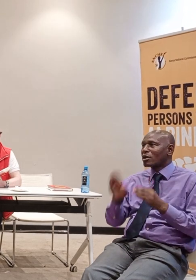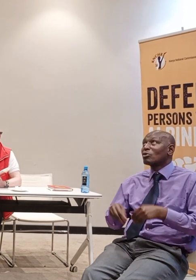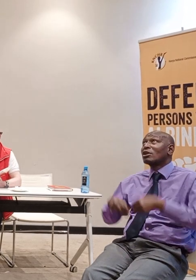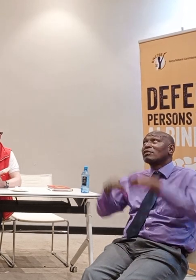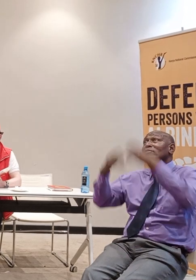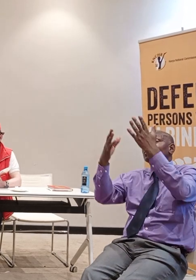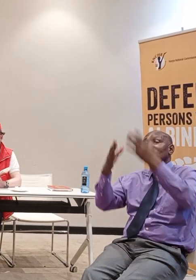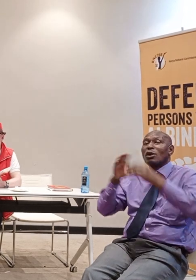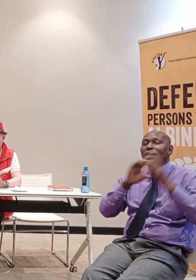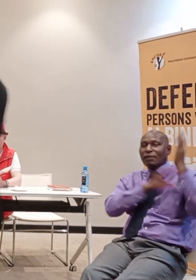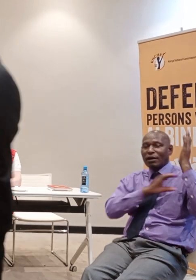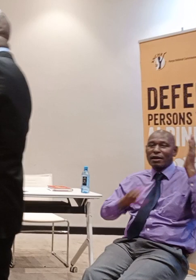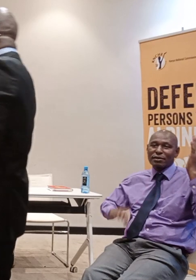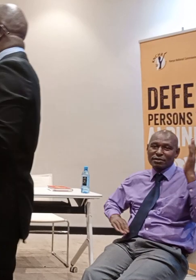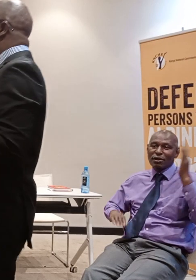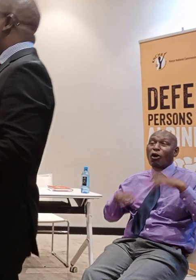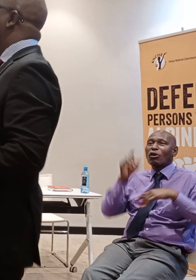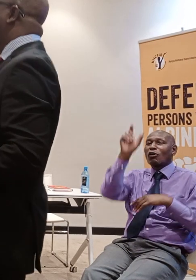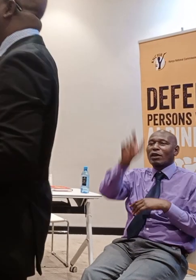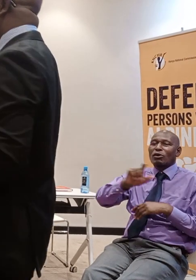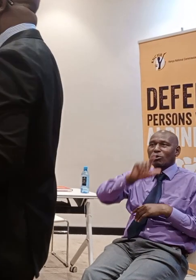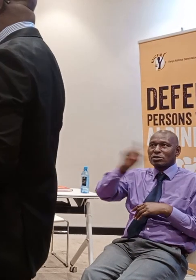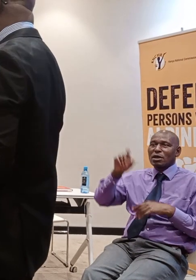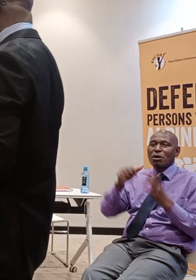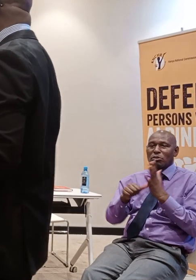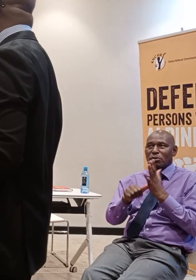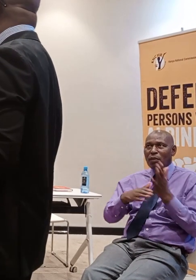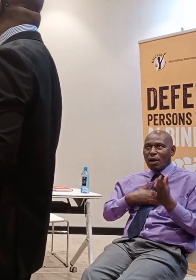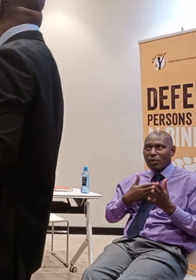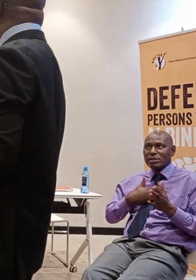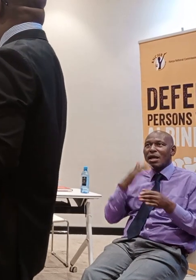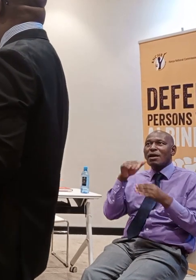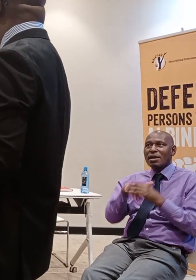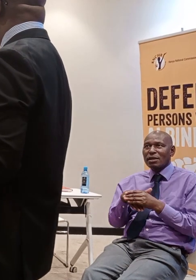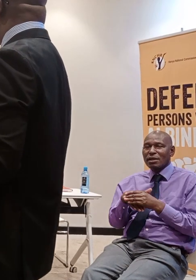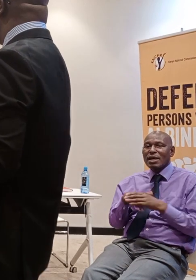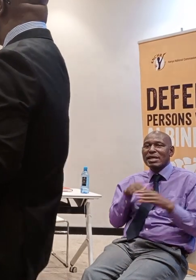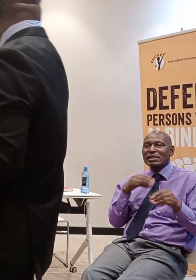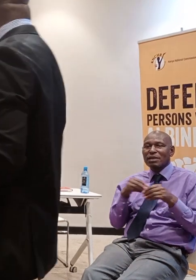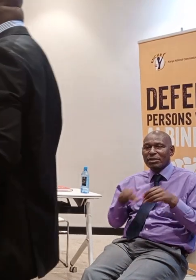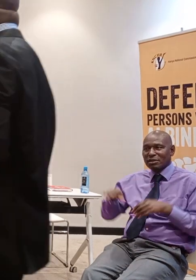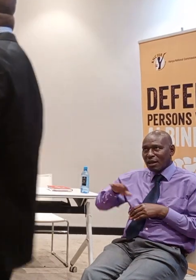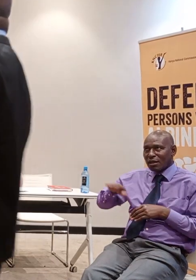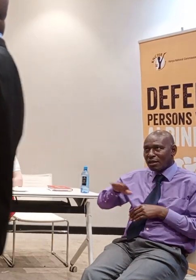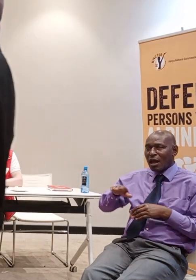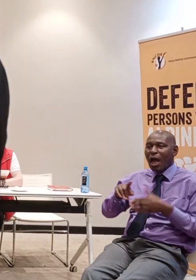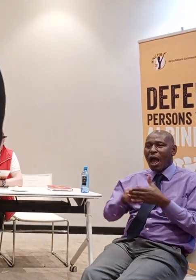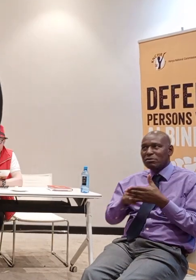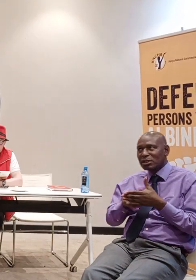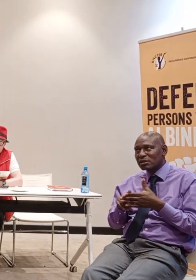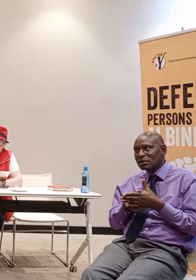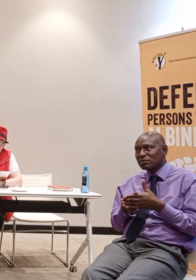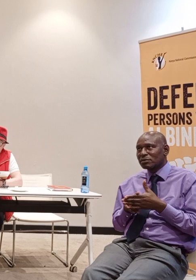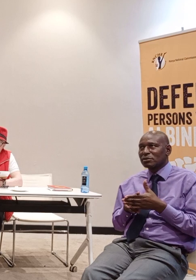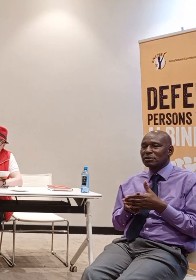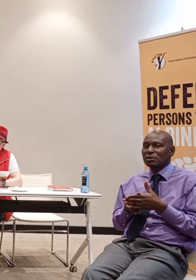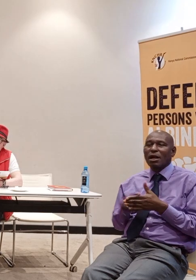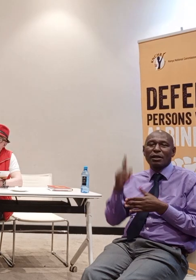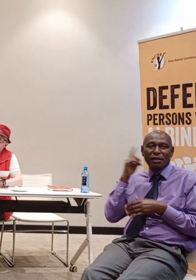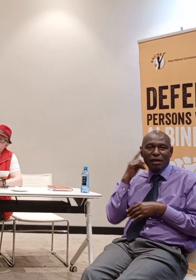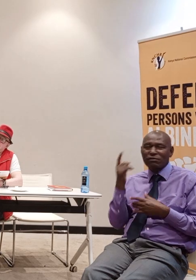or to the cross. So all our problems in the space of disability, albinism,